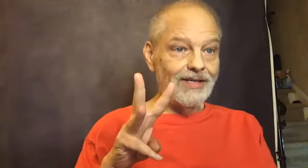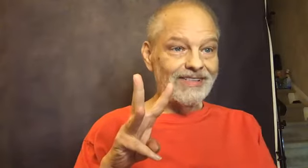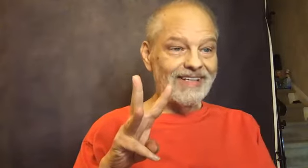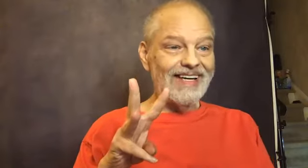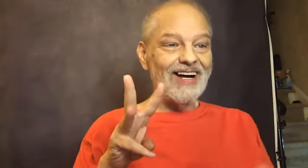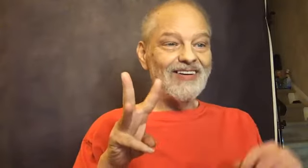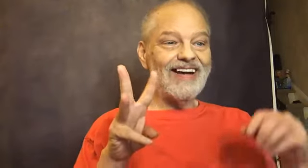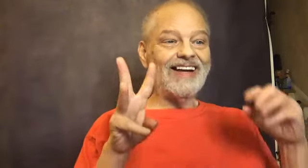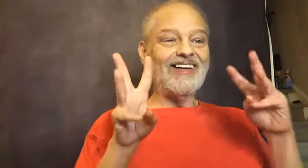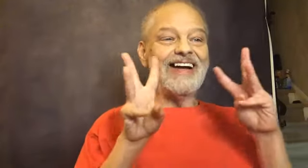Yes, yeah, all right, all right.